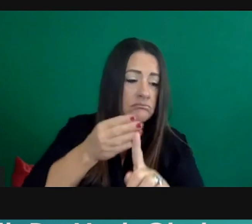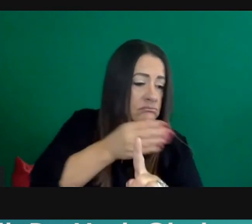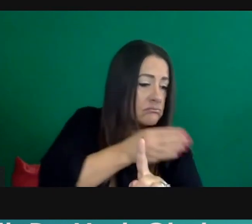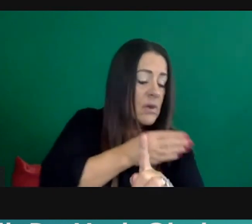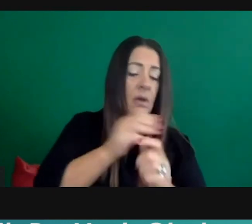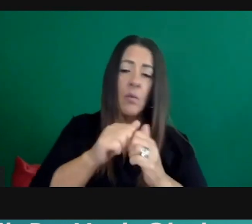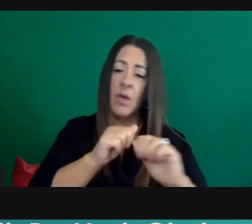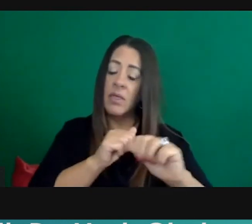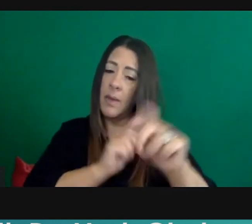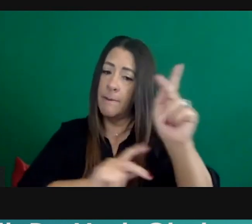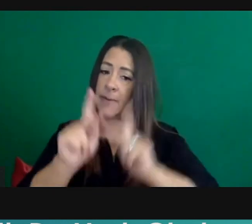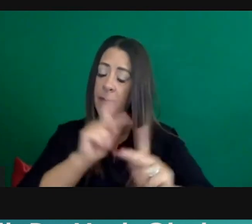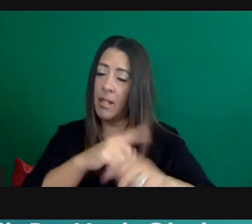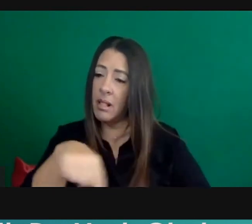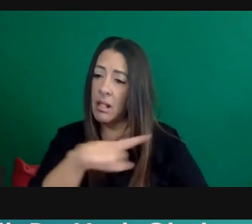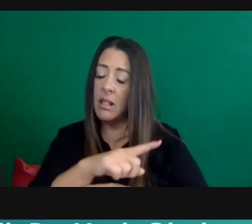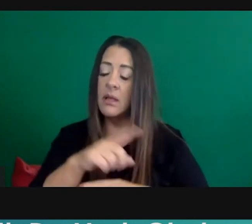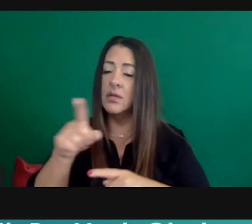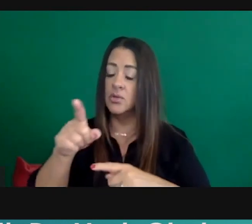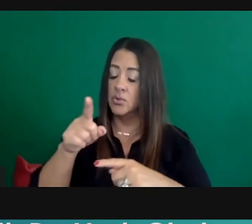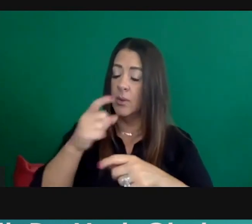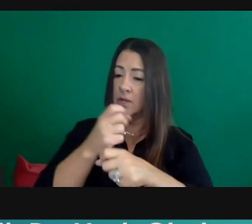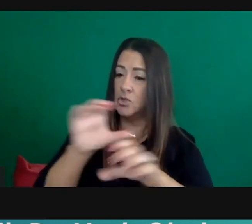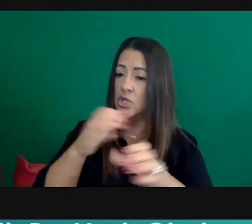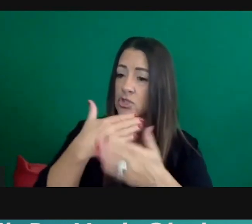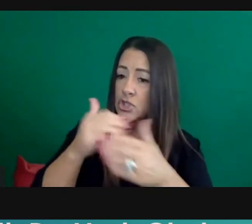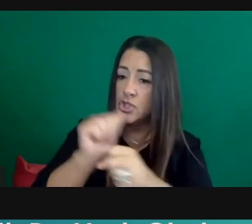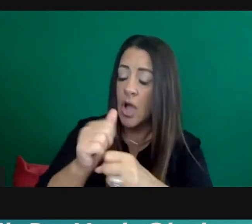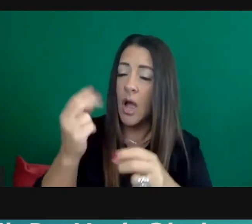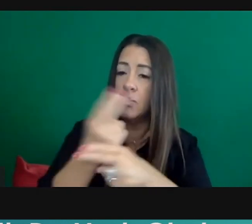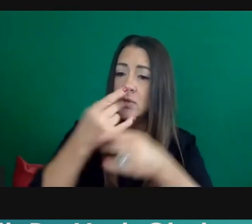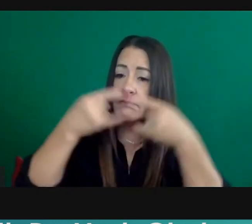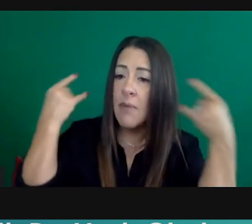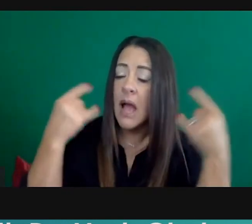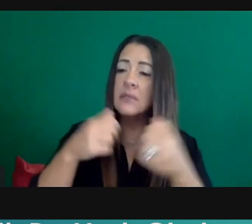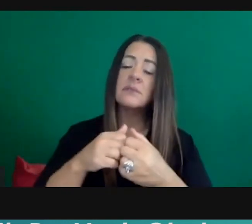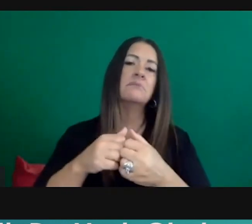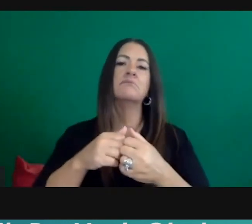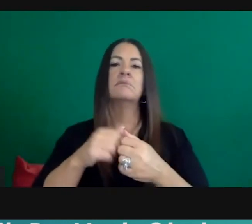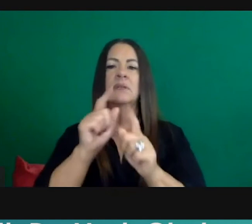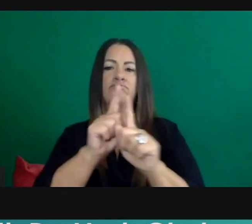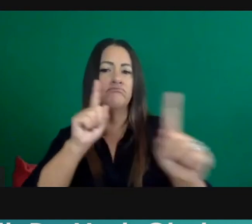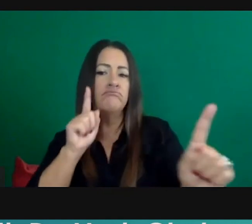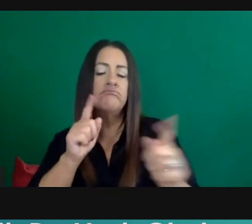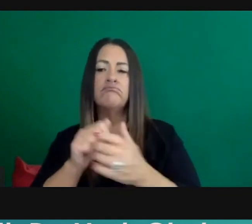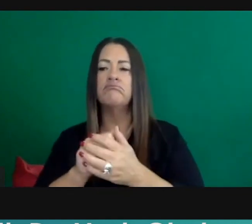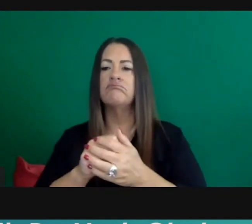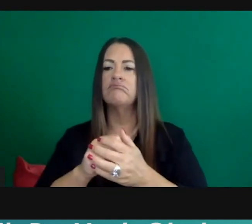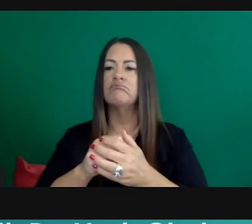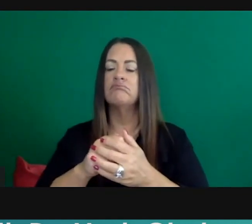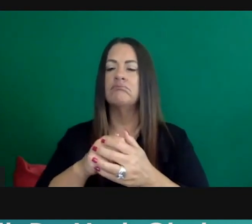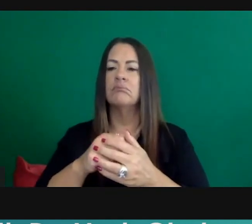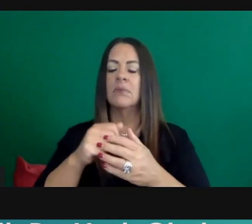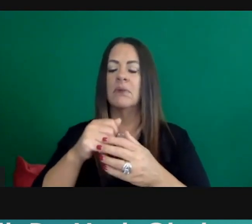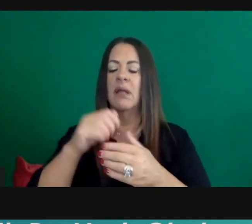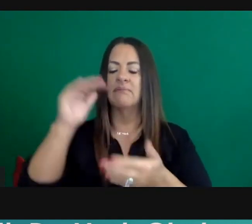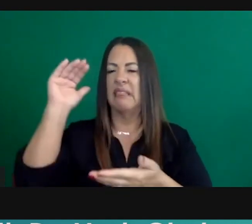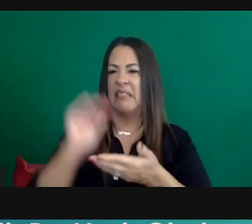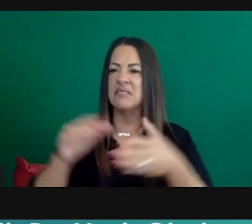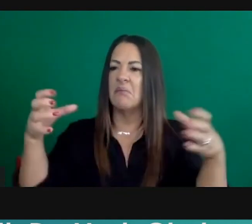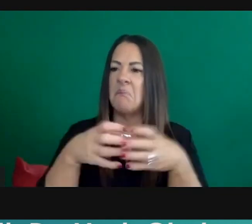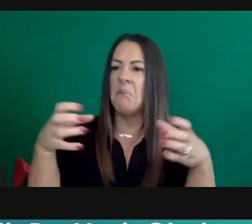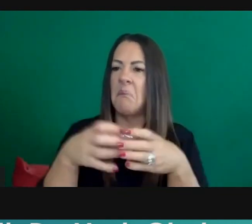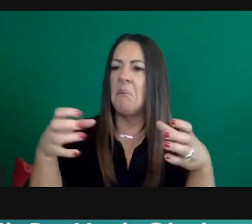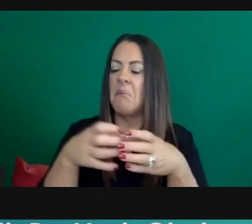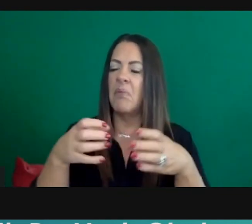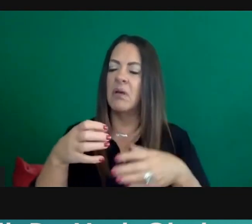around face coverings and physically distancing and reducing mixing, so that we can support LA County and frankly all of the